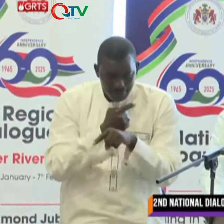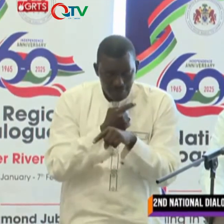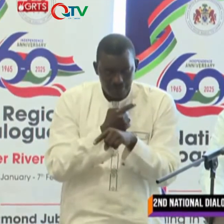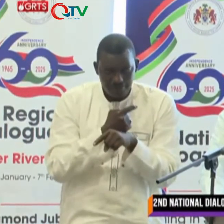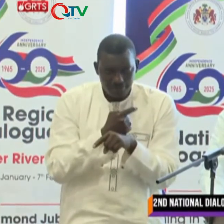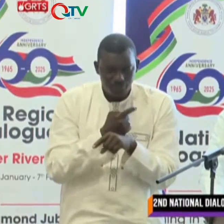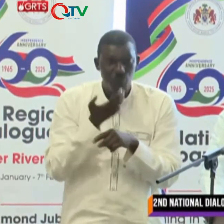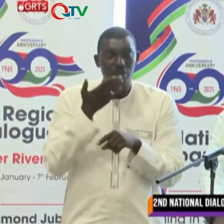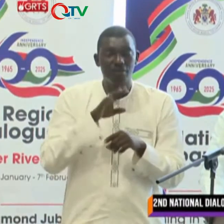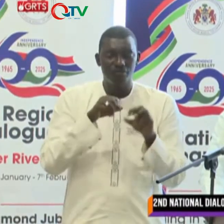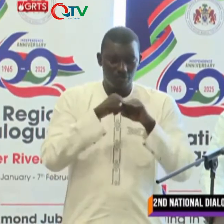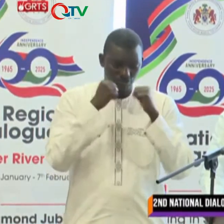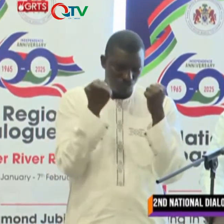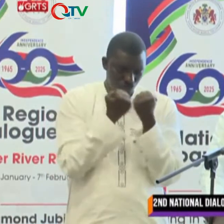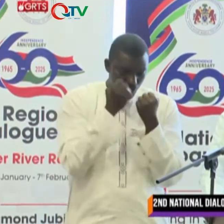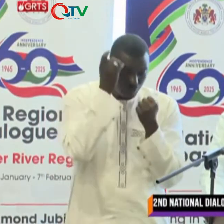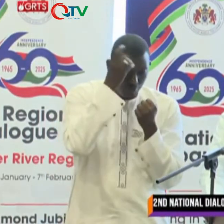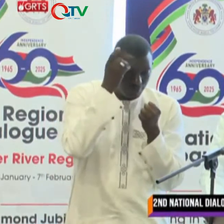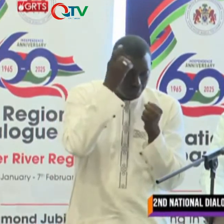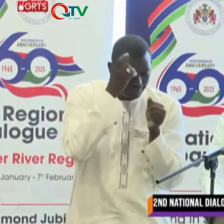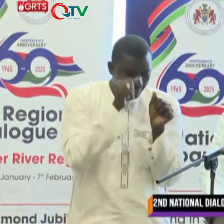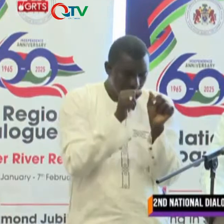From a socio-political perspective,